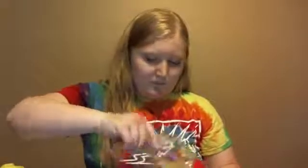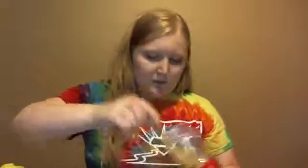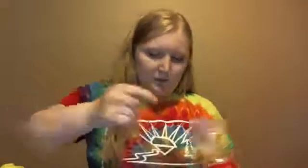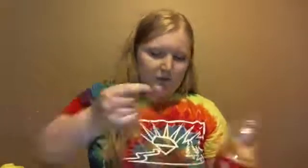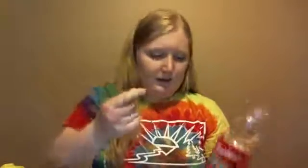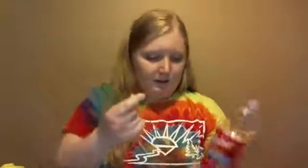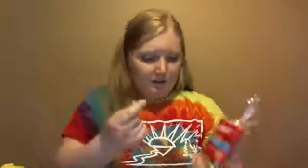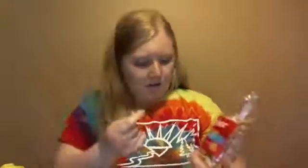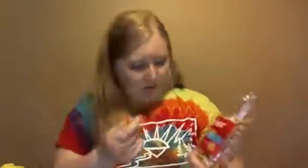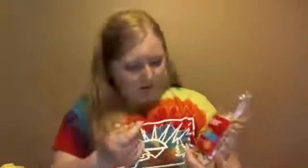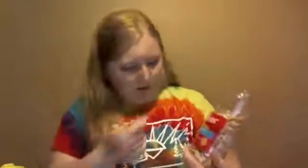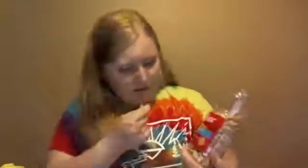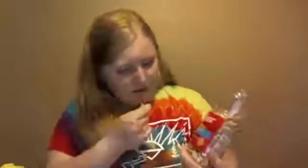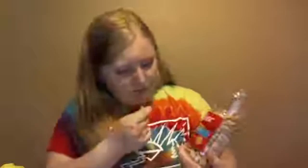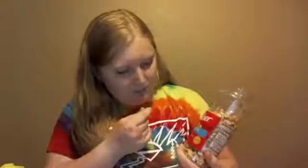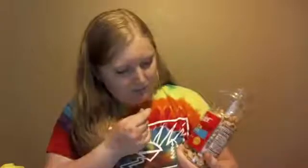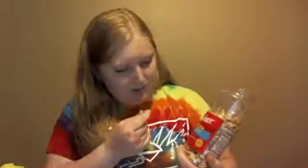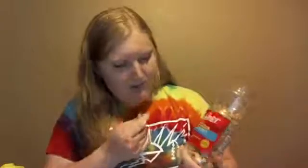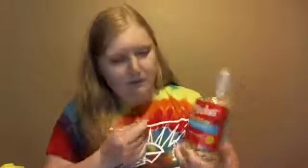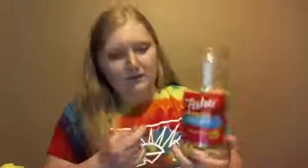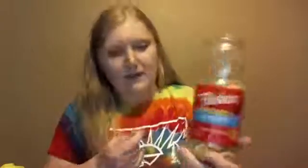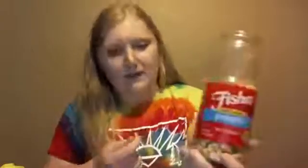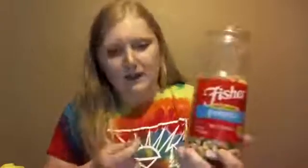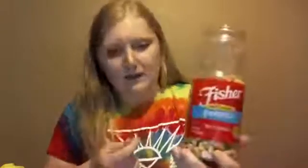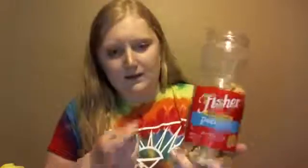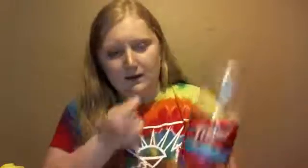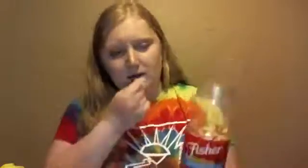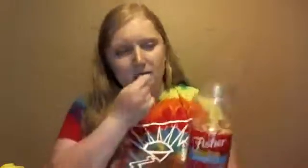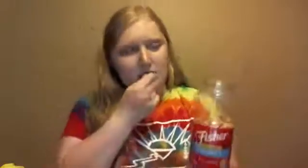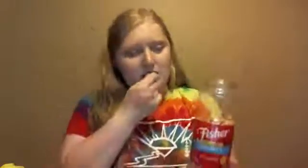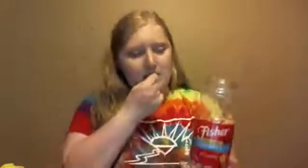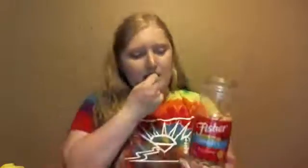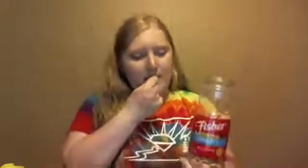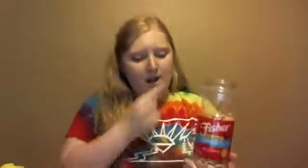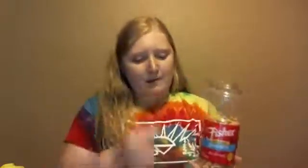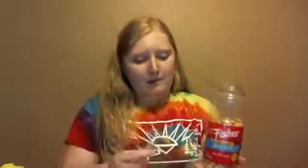So these ones are dry roasted, lightly salted ones.